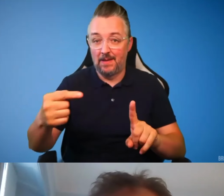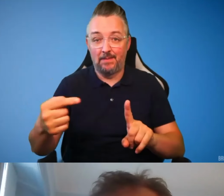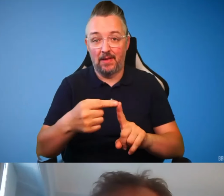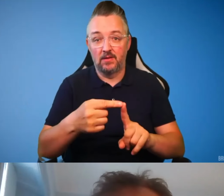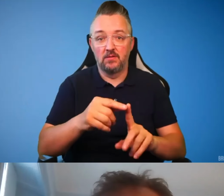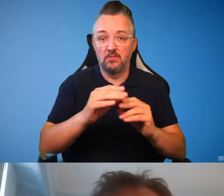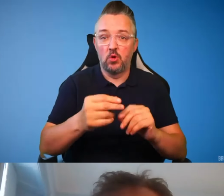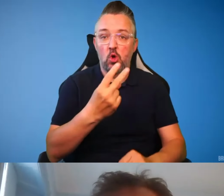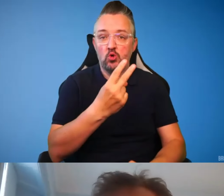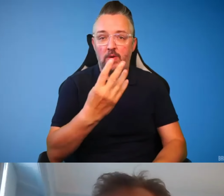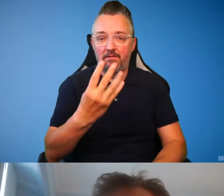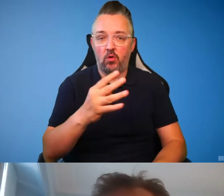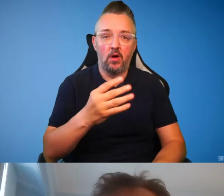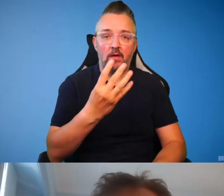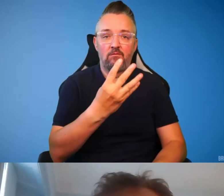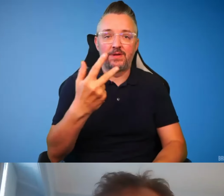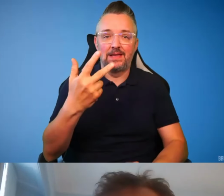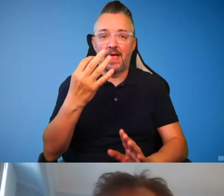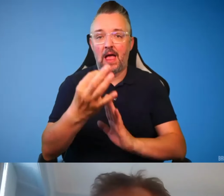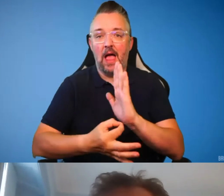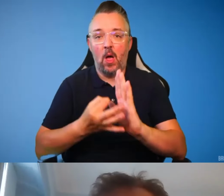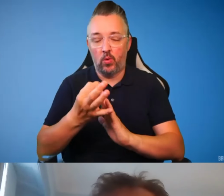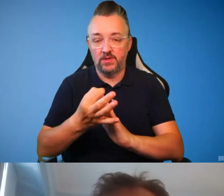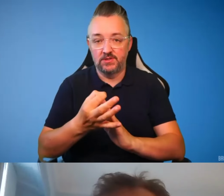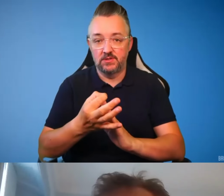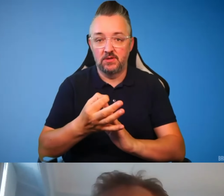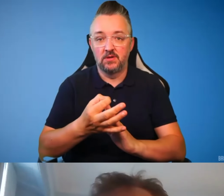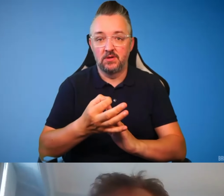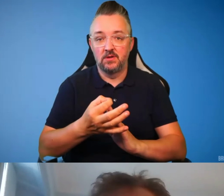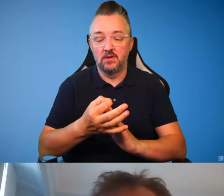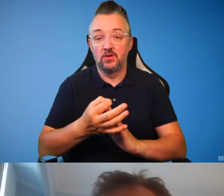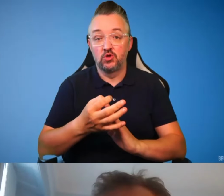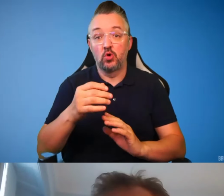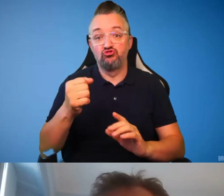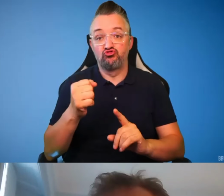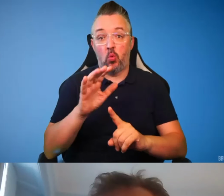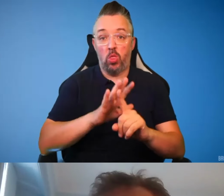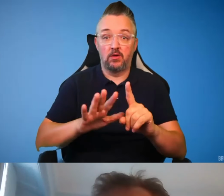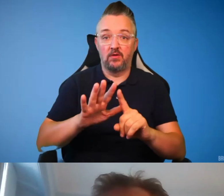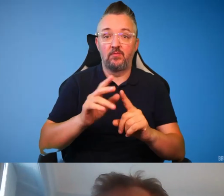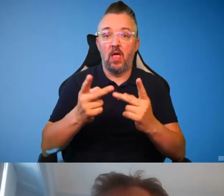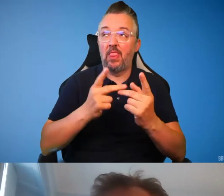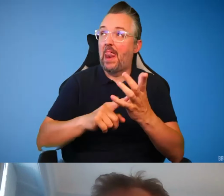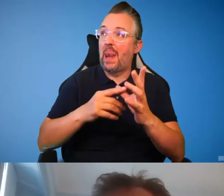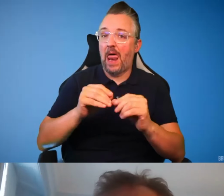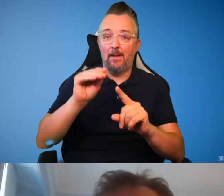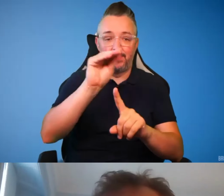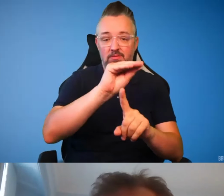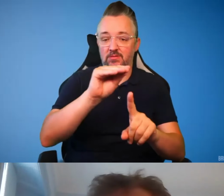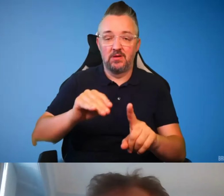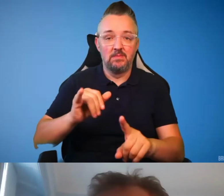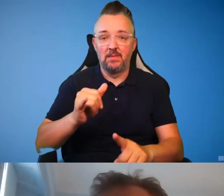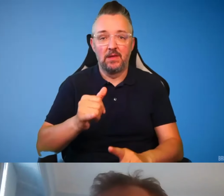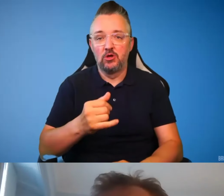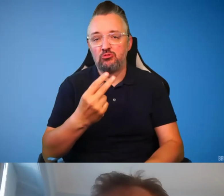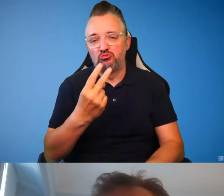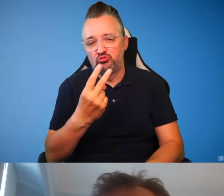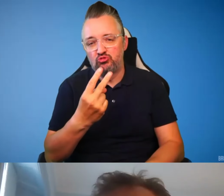and 48 hours. And allowing for transport within Scotland from other labs, it might be a few